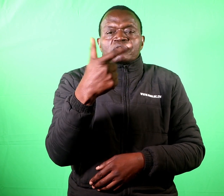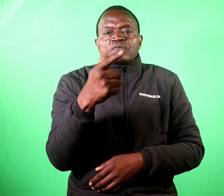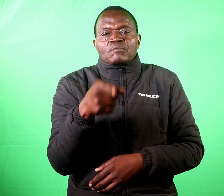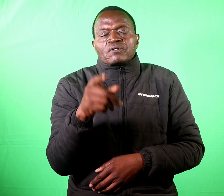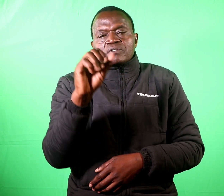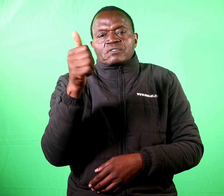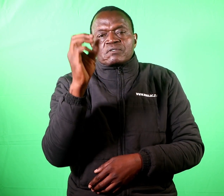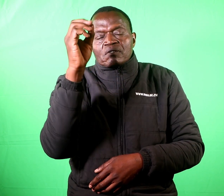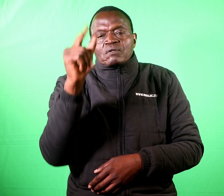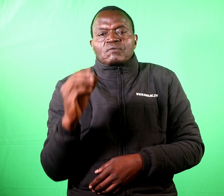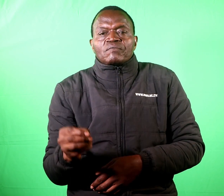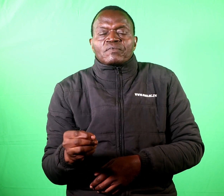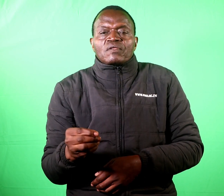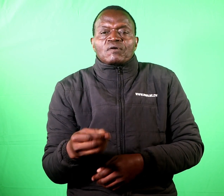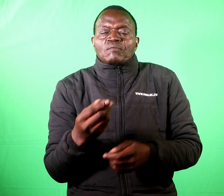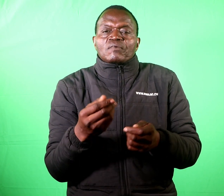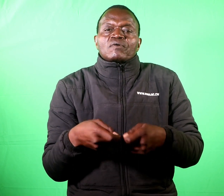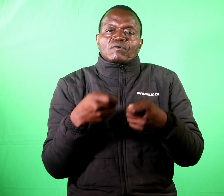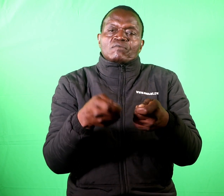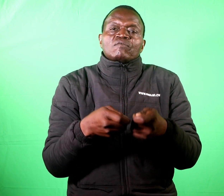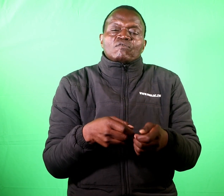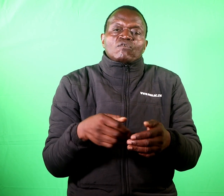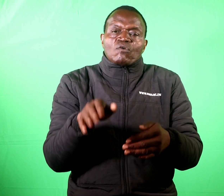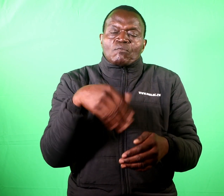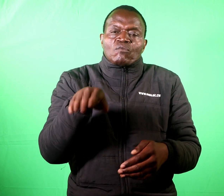27.6%. Remittances or gifts from within Zimbabwe,